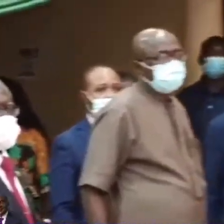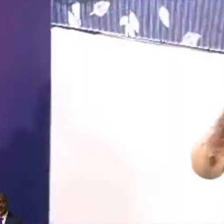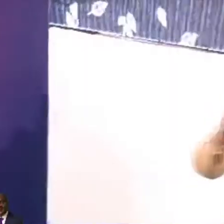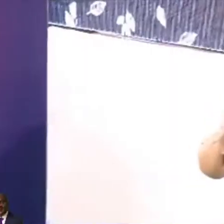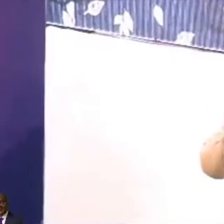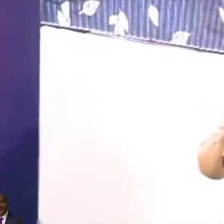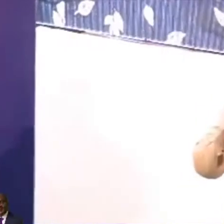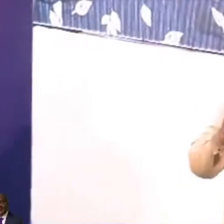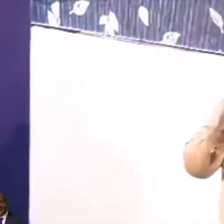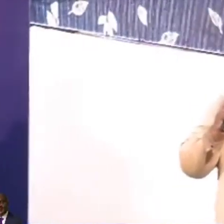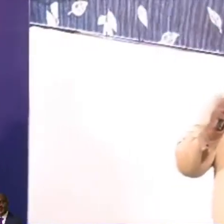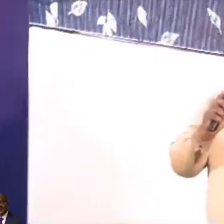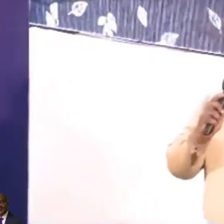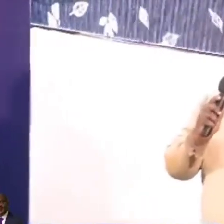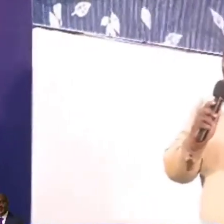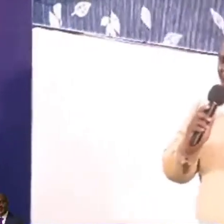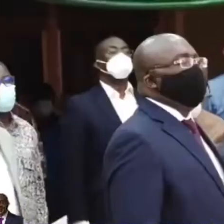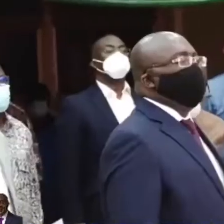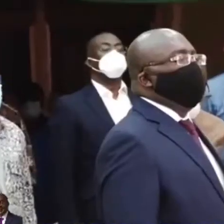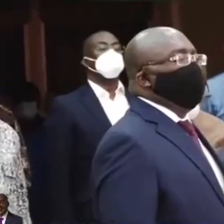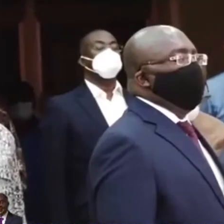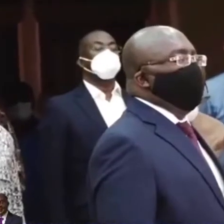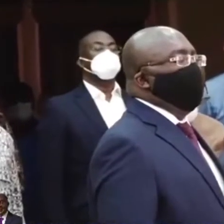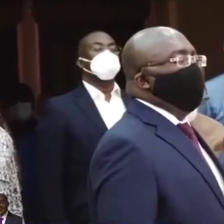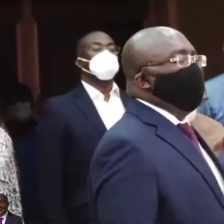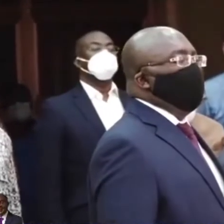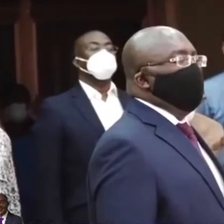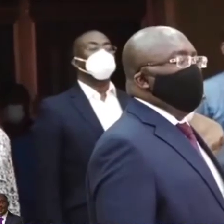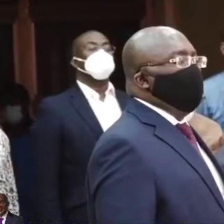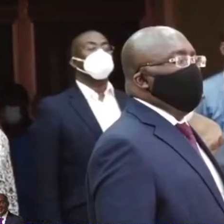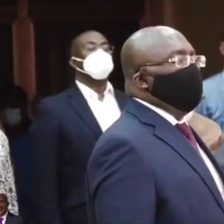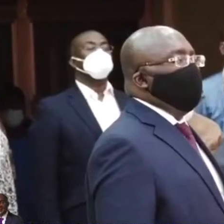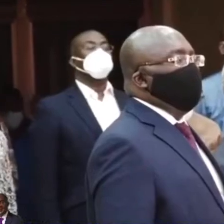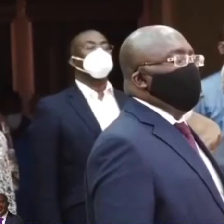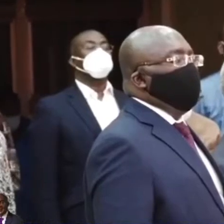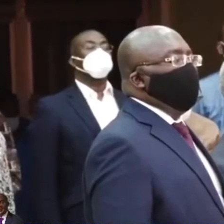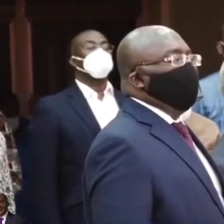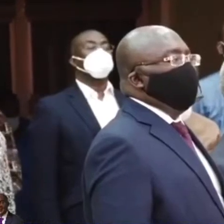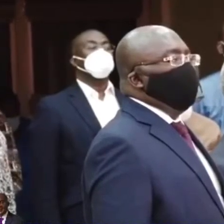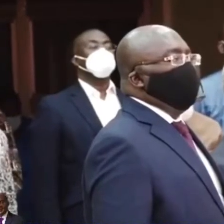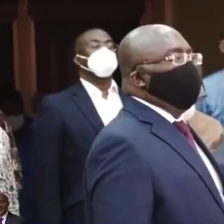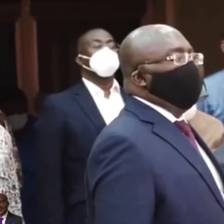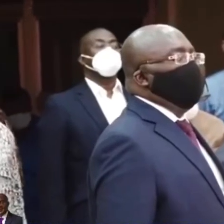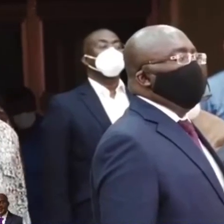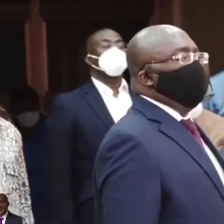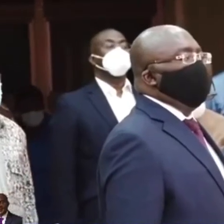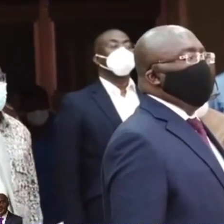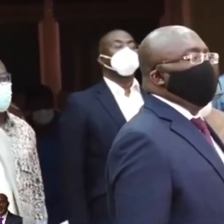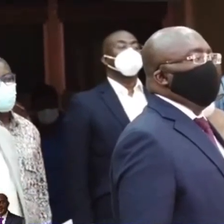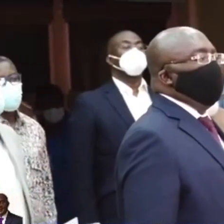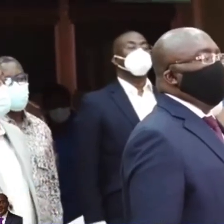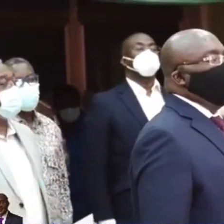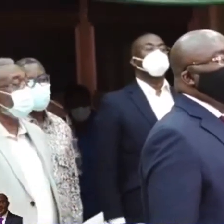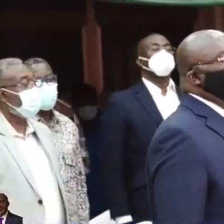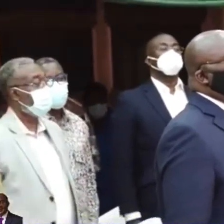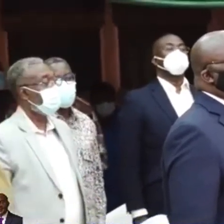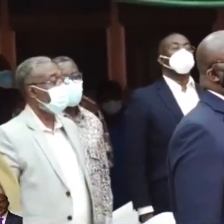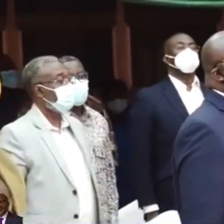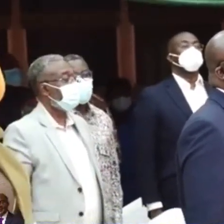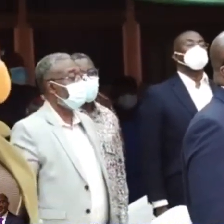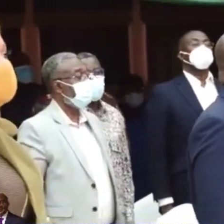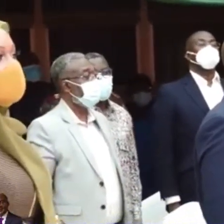Yenara ibe biatwa so ningesha so kutu sani yepase